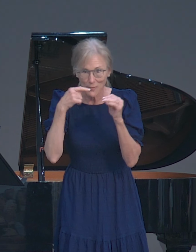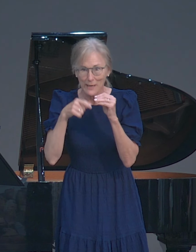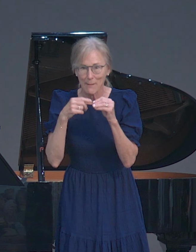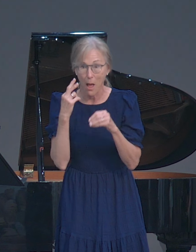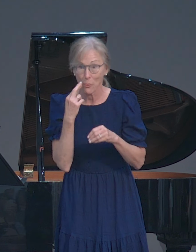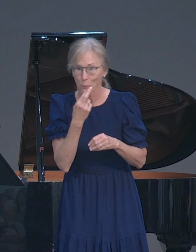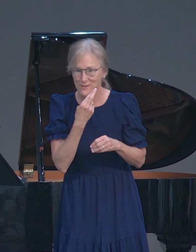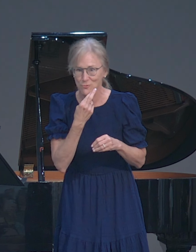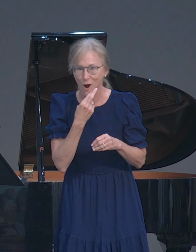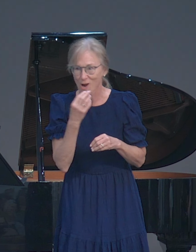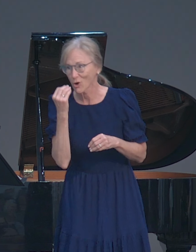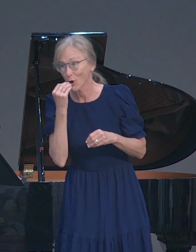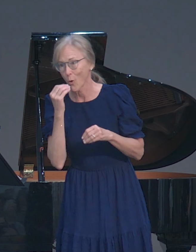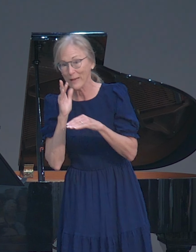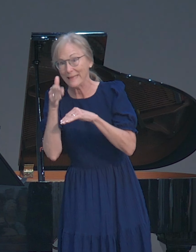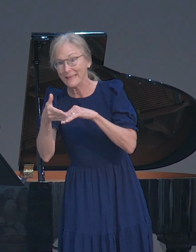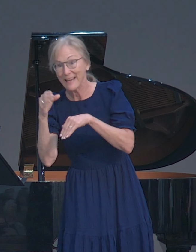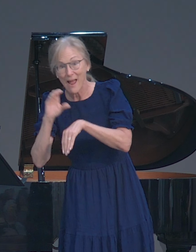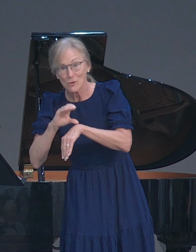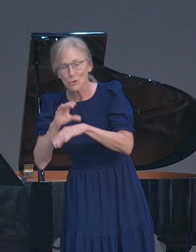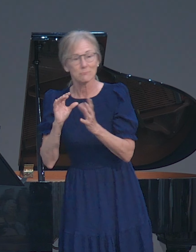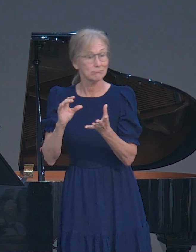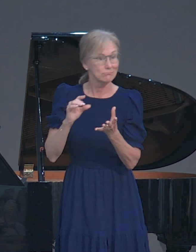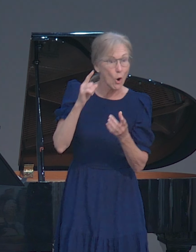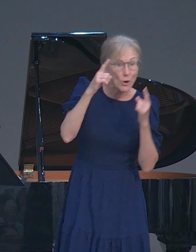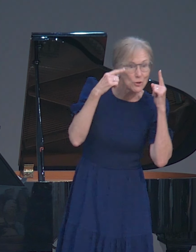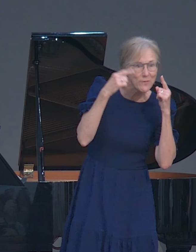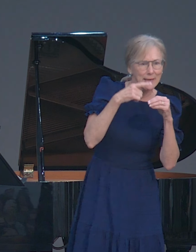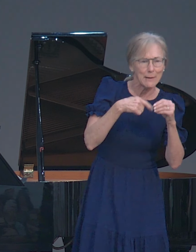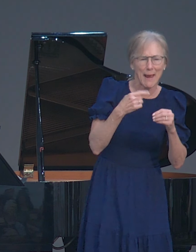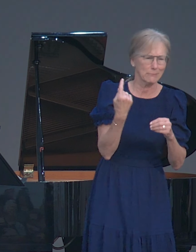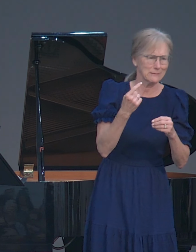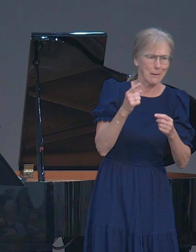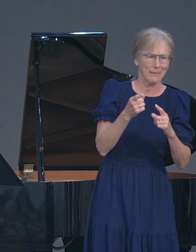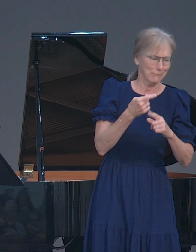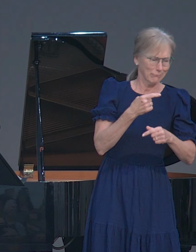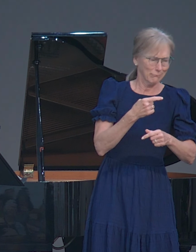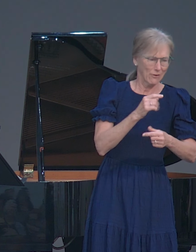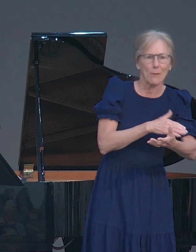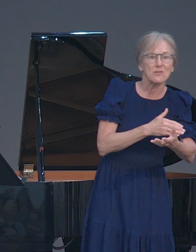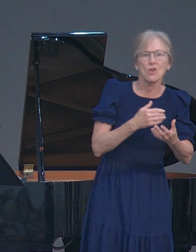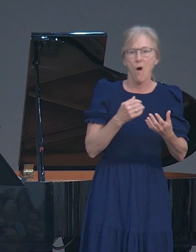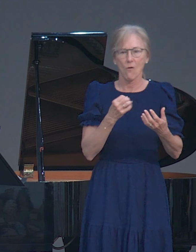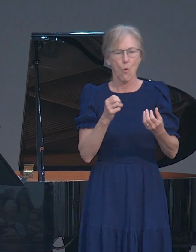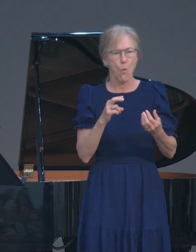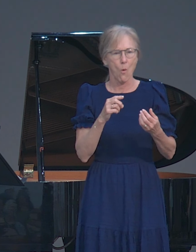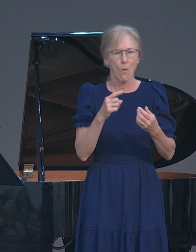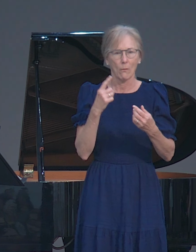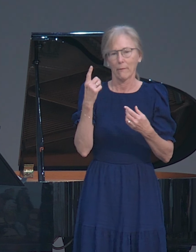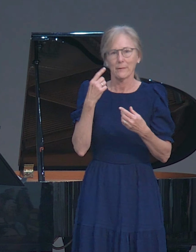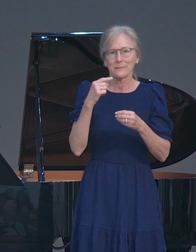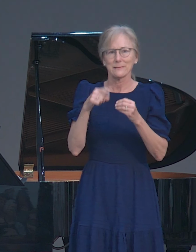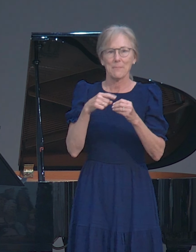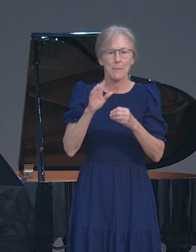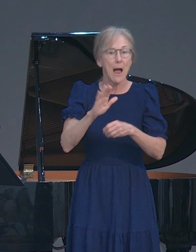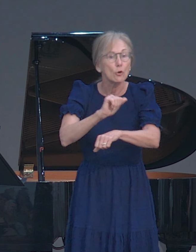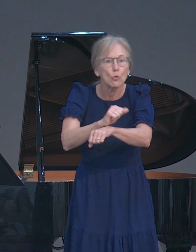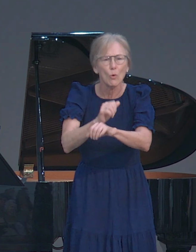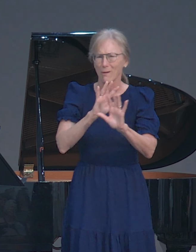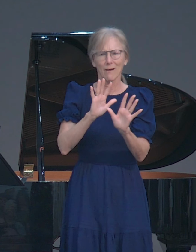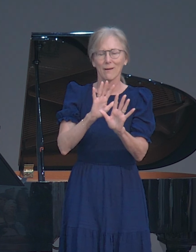Day? Are you thinking about something from work, something from the music this morning, something from your commute? Jesus said,